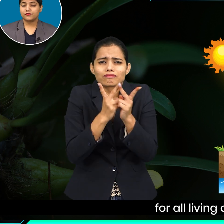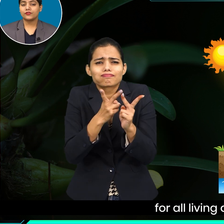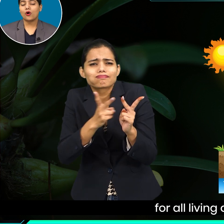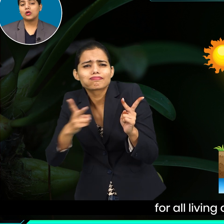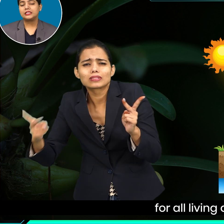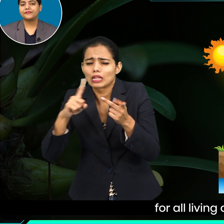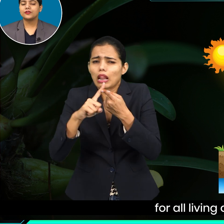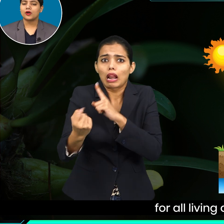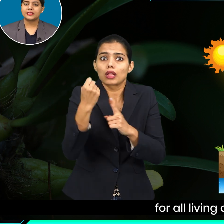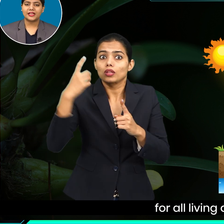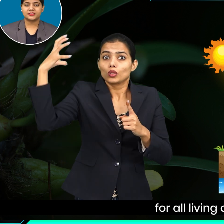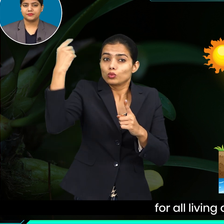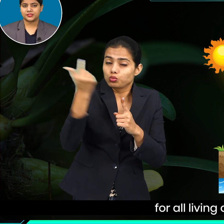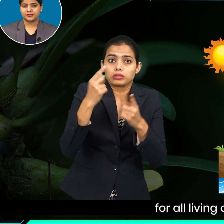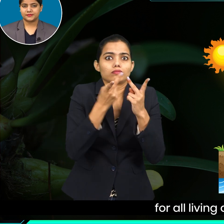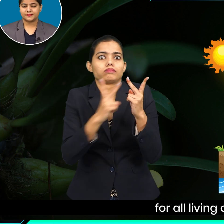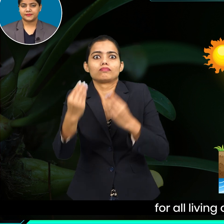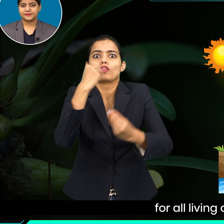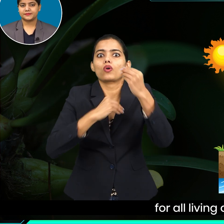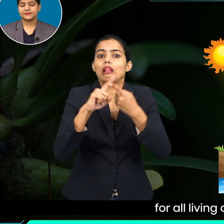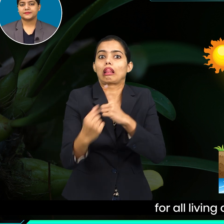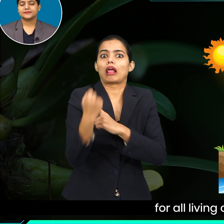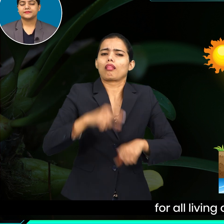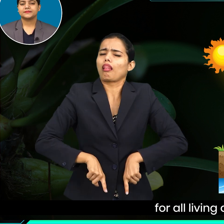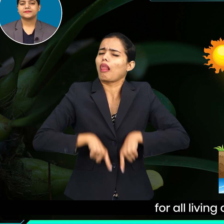energy for all living organisms.